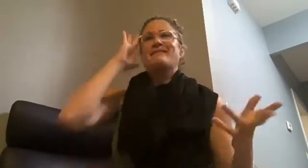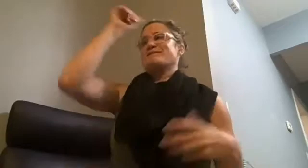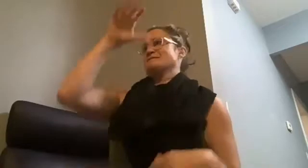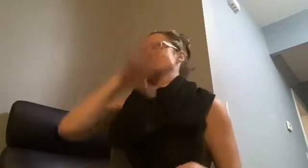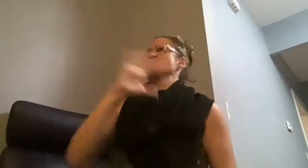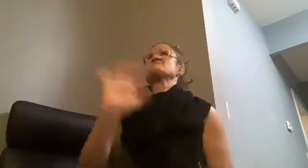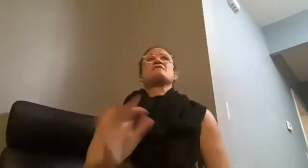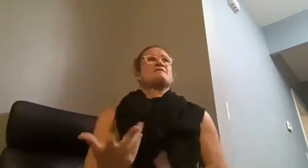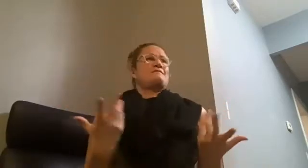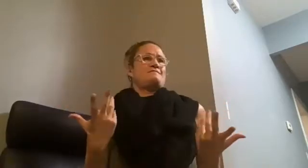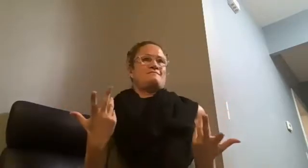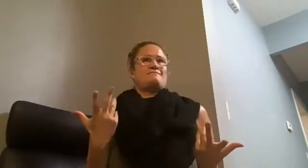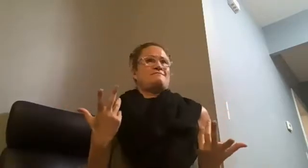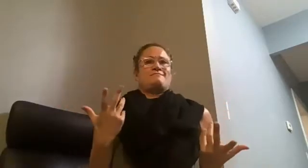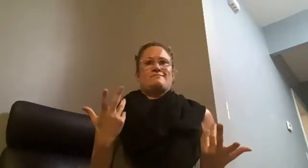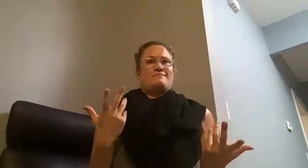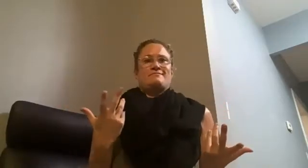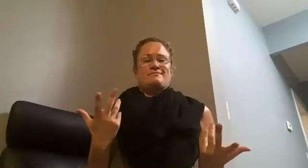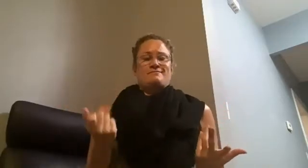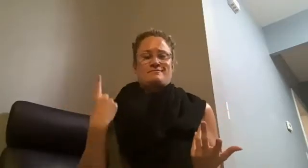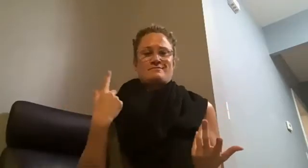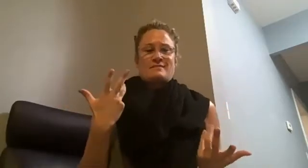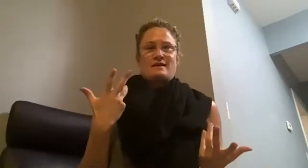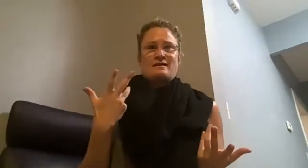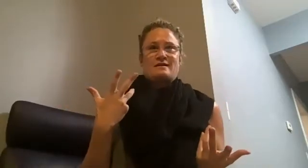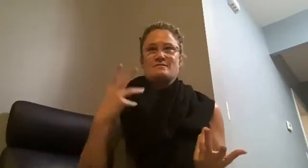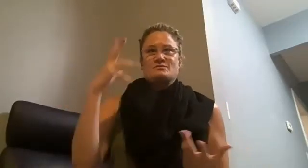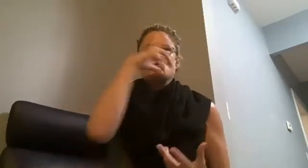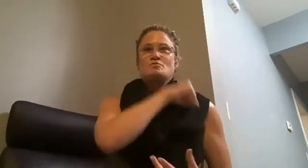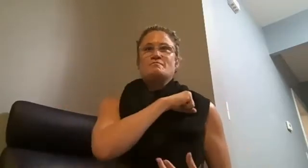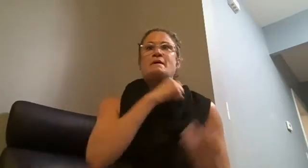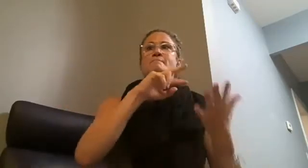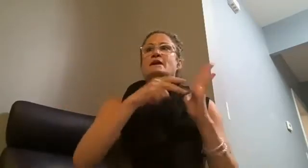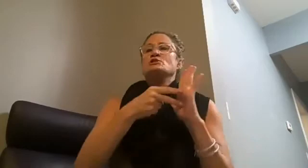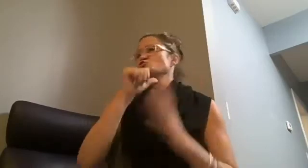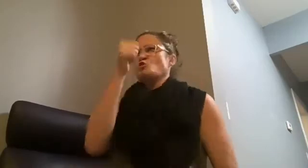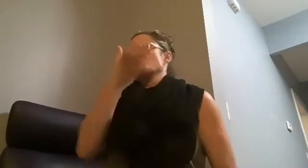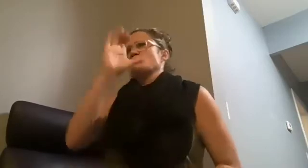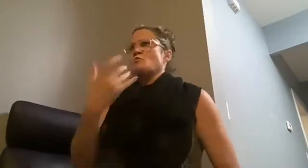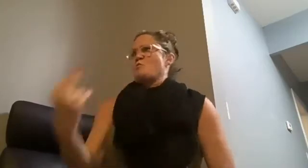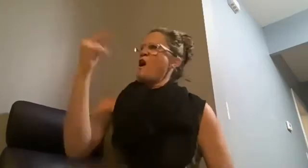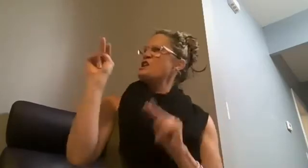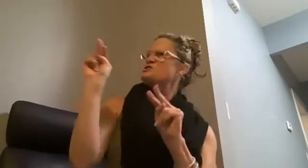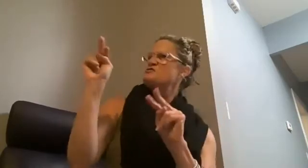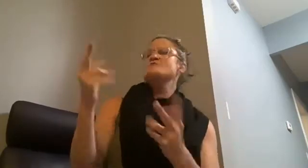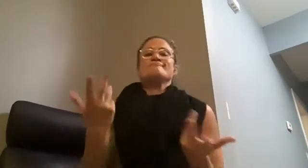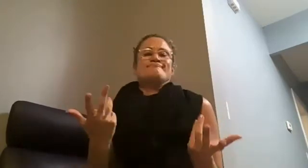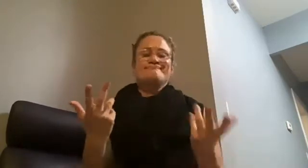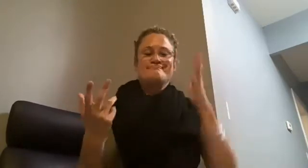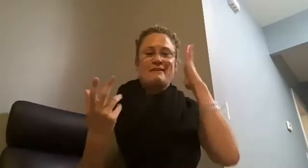doorstop of AA. I kind of assumed he meant like, don't drink because we're watching you, buddy. The other thing that I remember is in